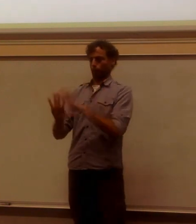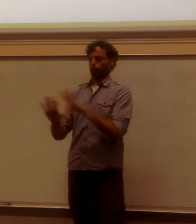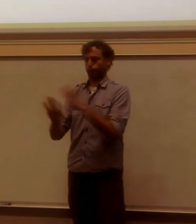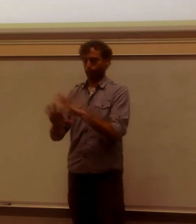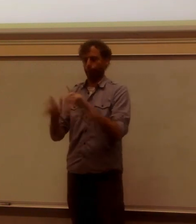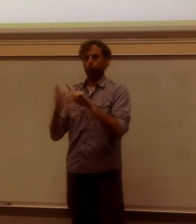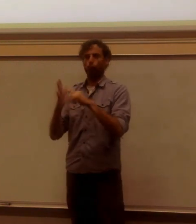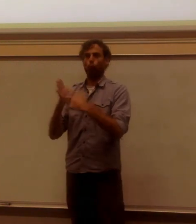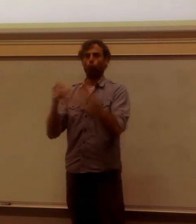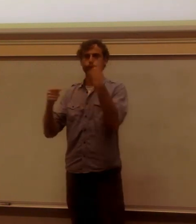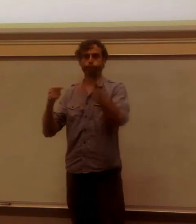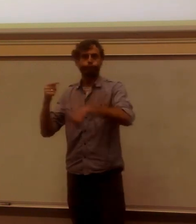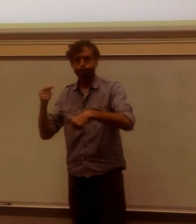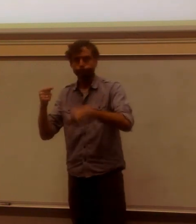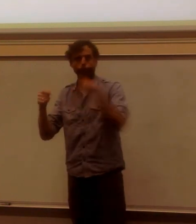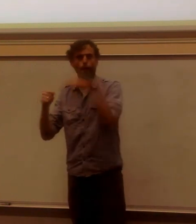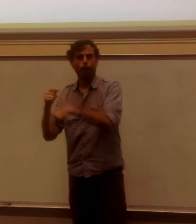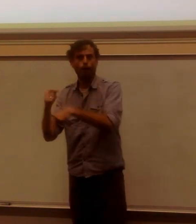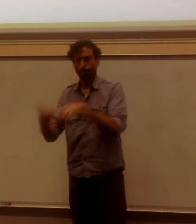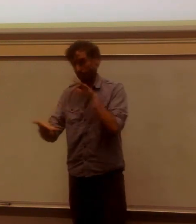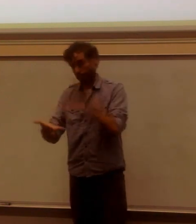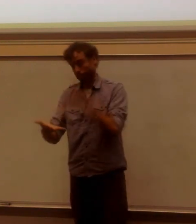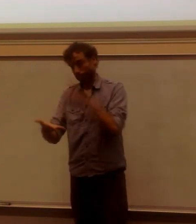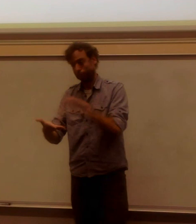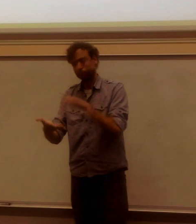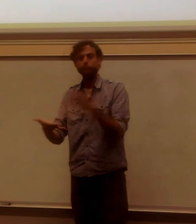The first concern was in relation to technical reliability.